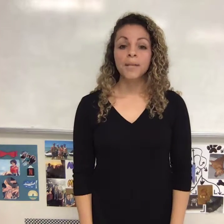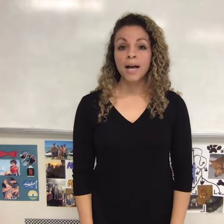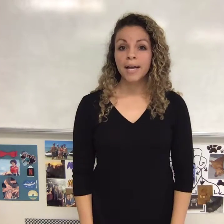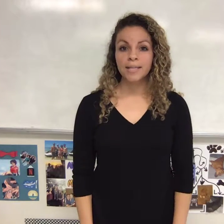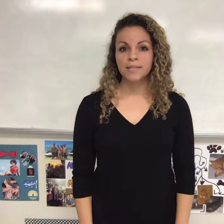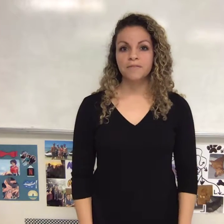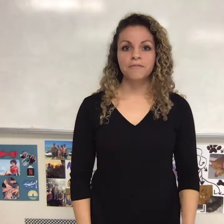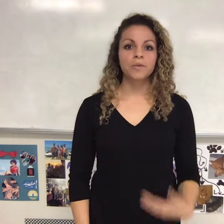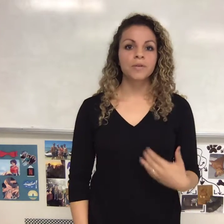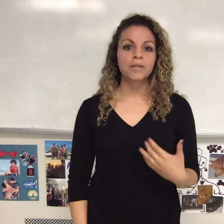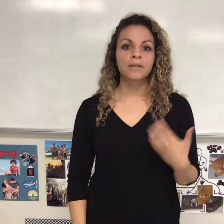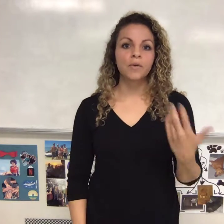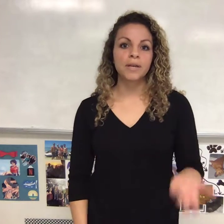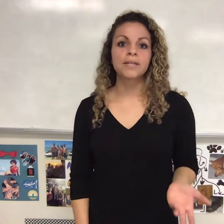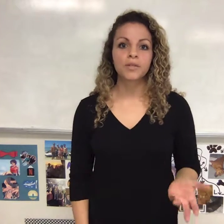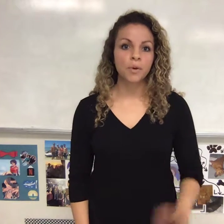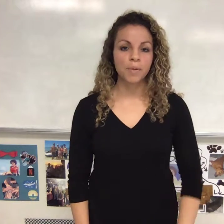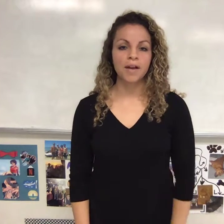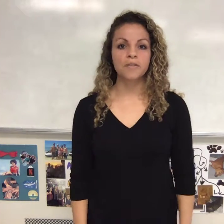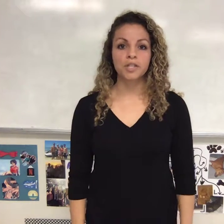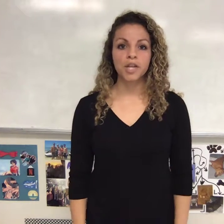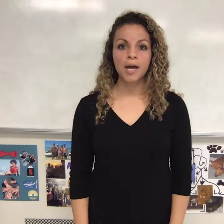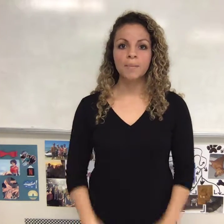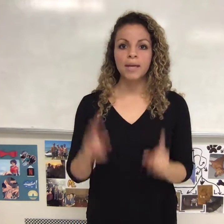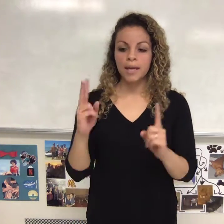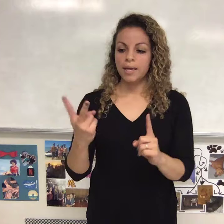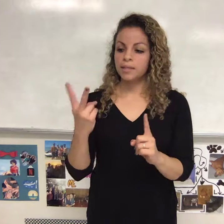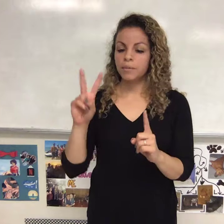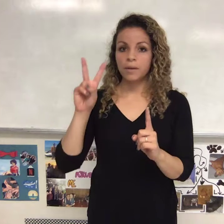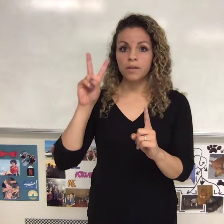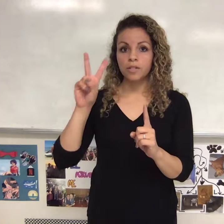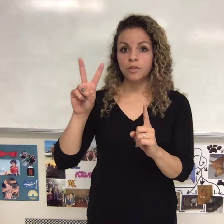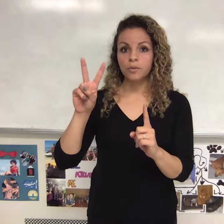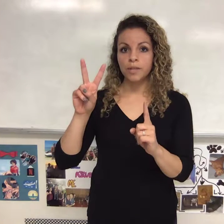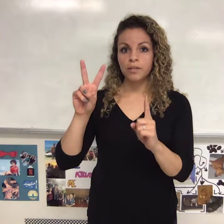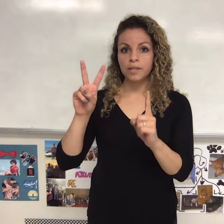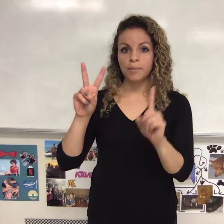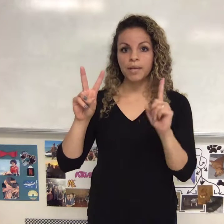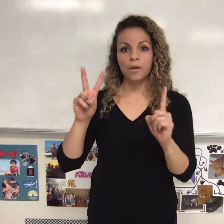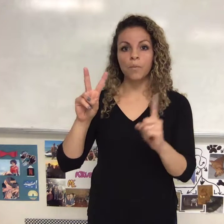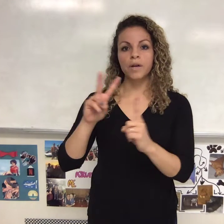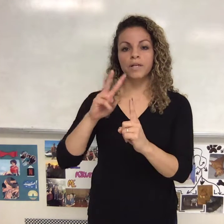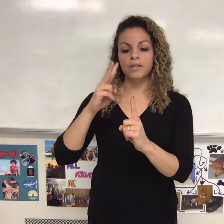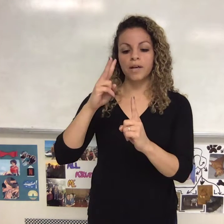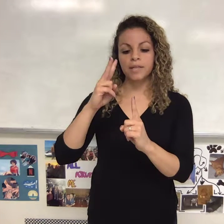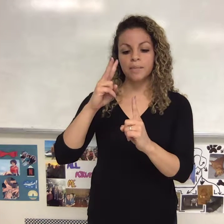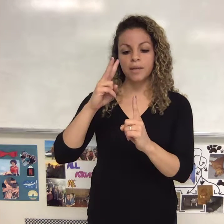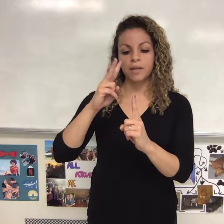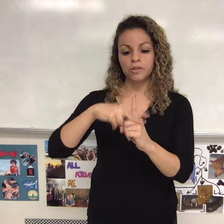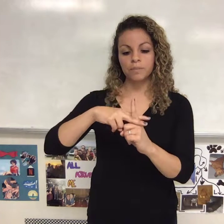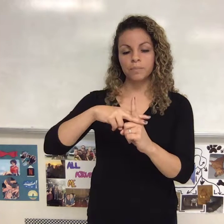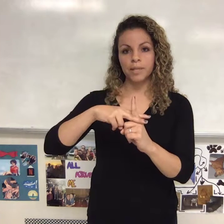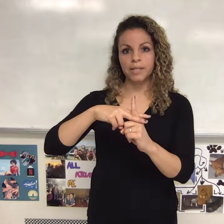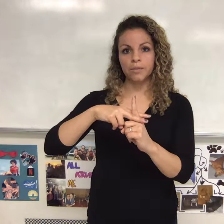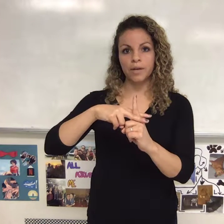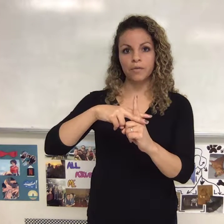Apply, as if you were going in to apply for a job, is going to be a 2 in your dominant hand, a 1 in your non-dominant, and you just place it right over the